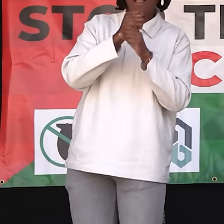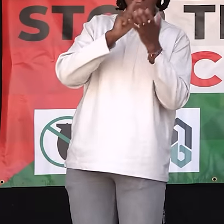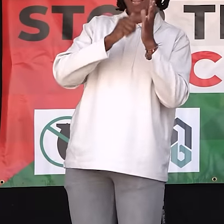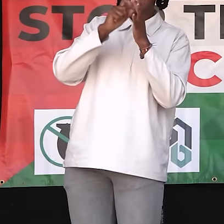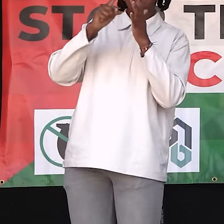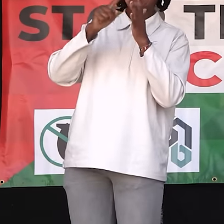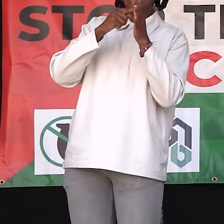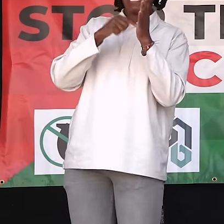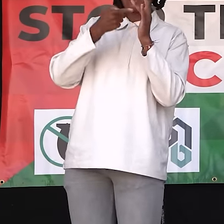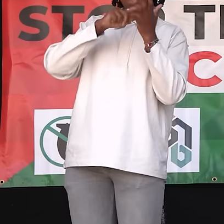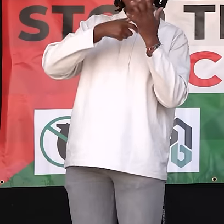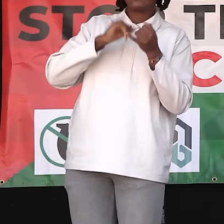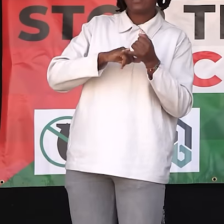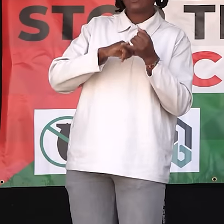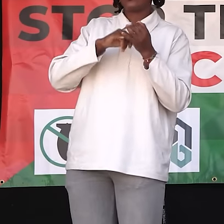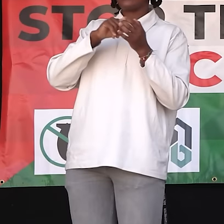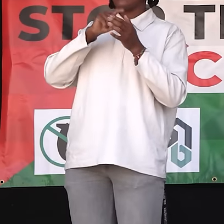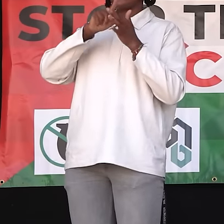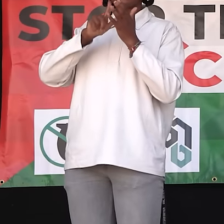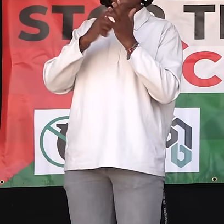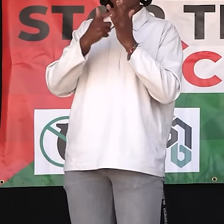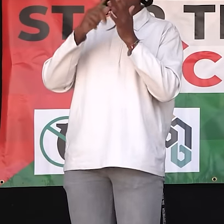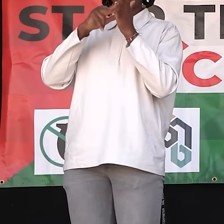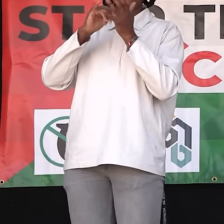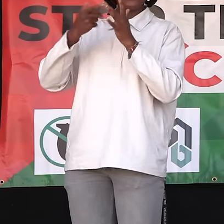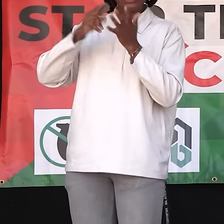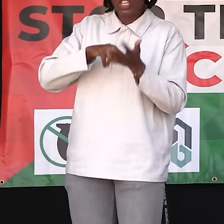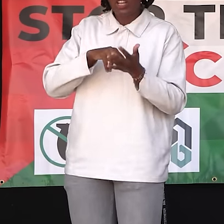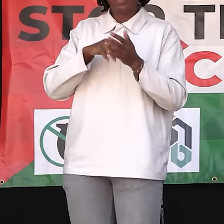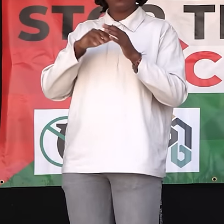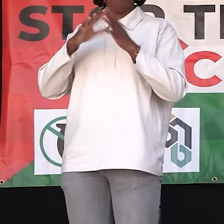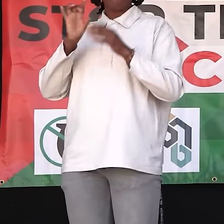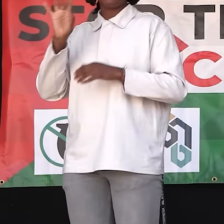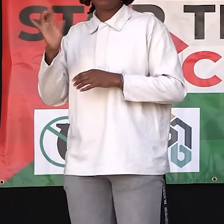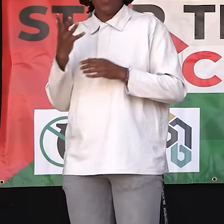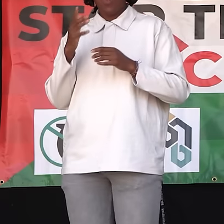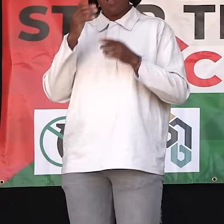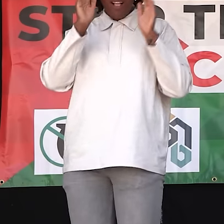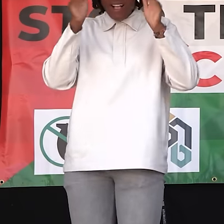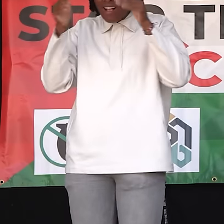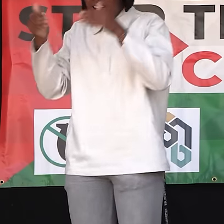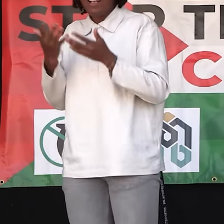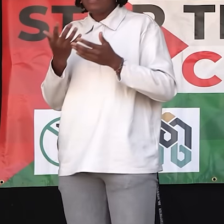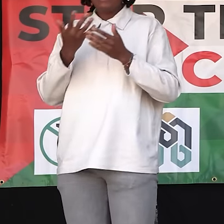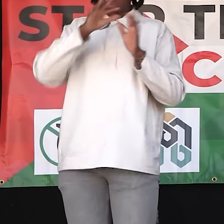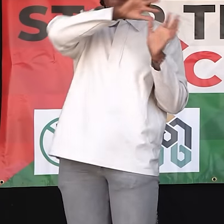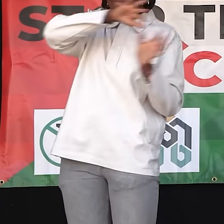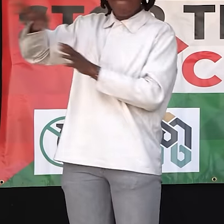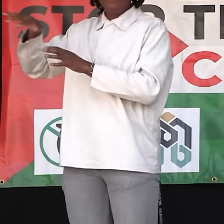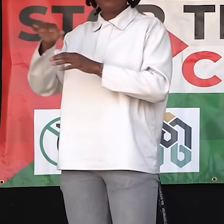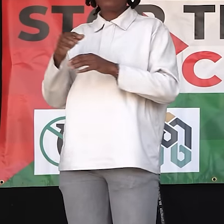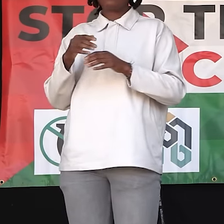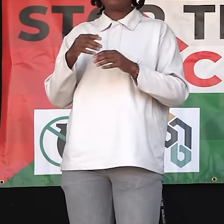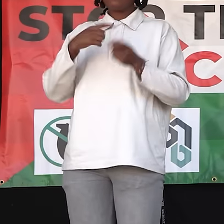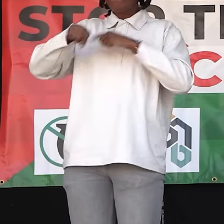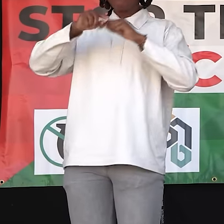how can you think about anything else? How can you talk about anything else except this genocide? How can